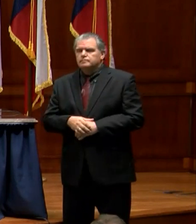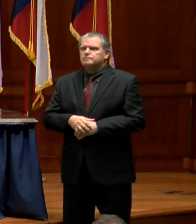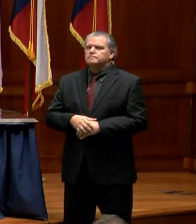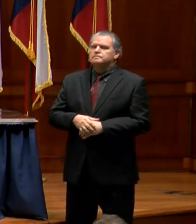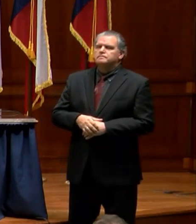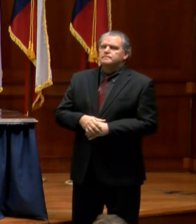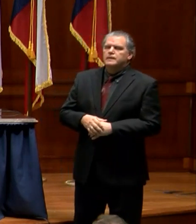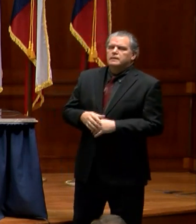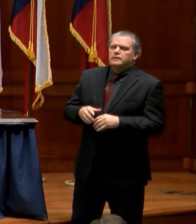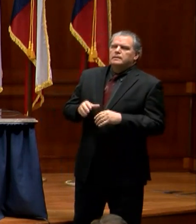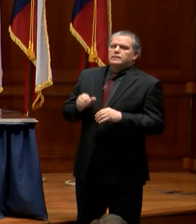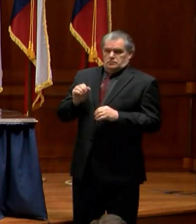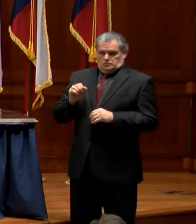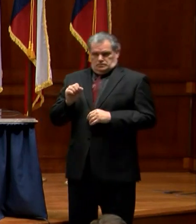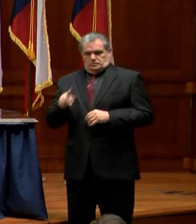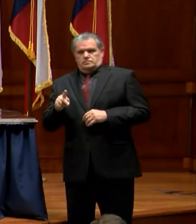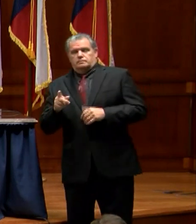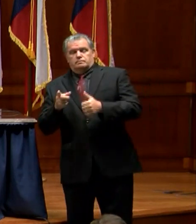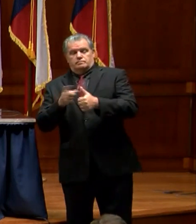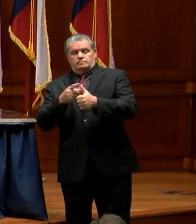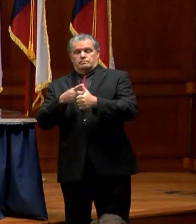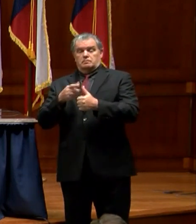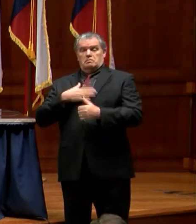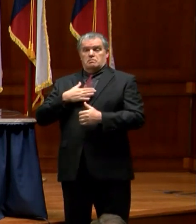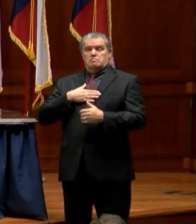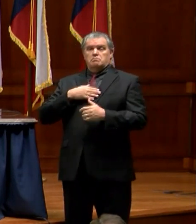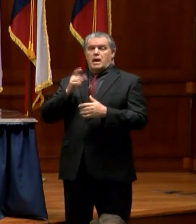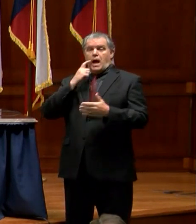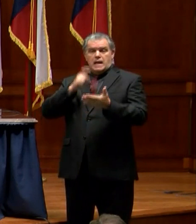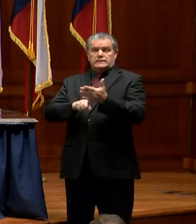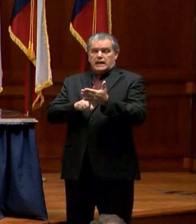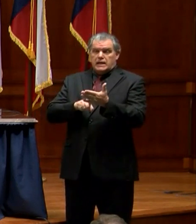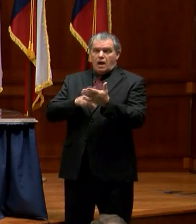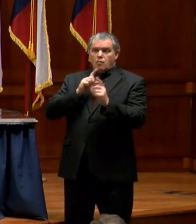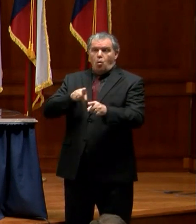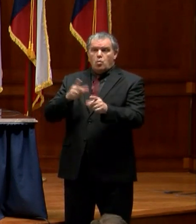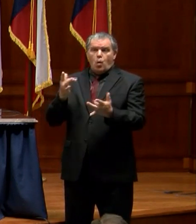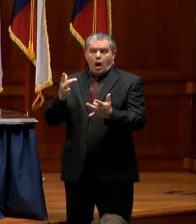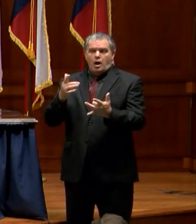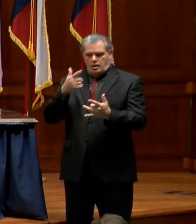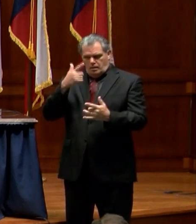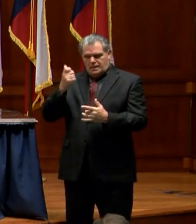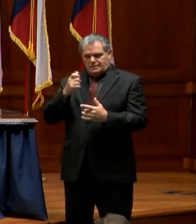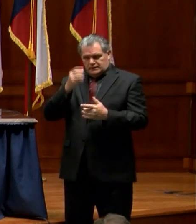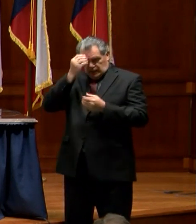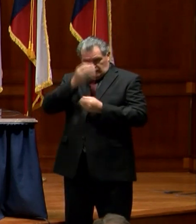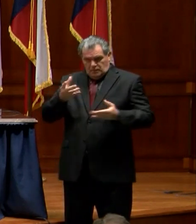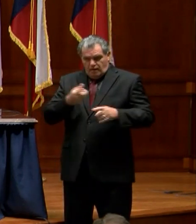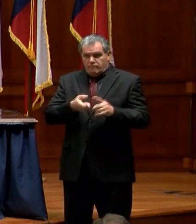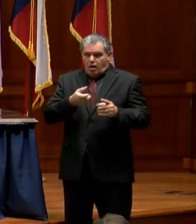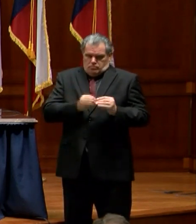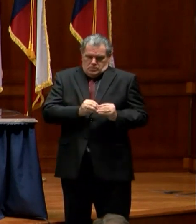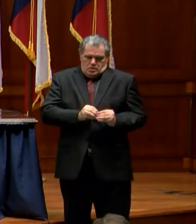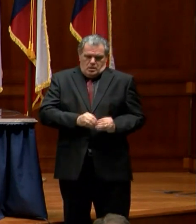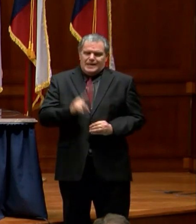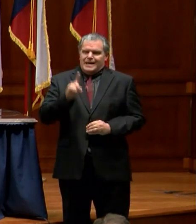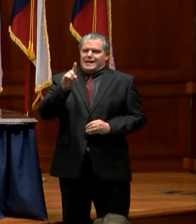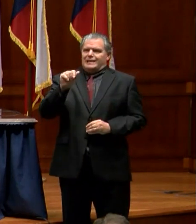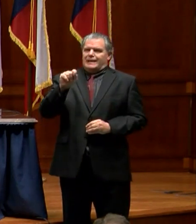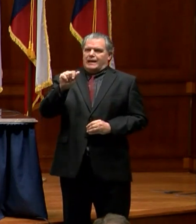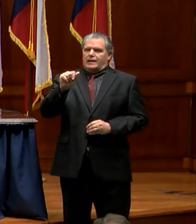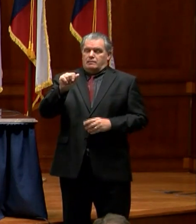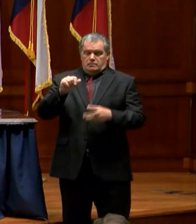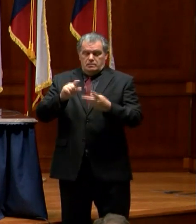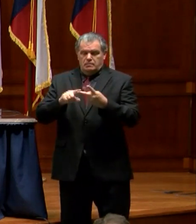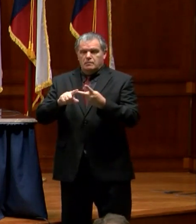regard to my executive orders, they're based on two things. One is data, the other is doctors. And the doctor who knows the